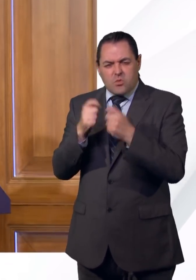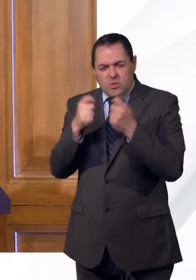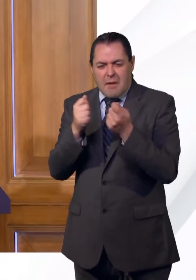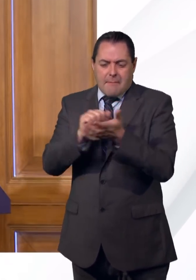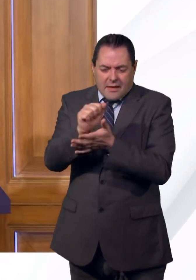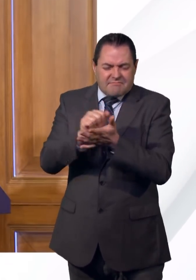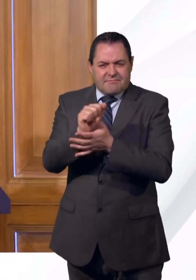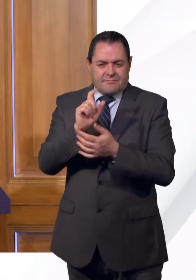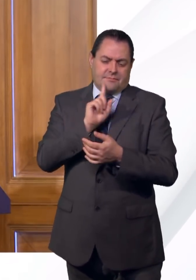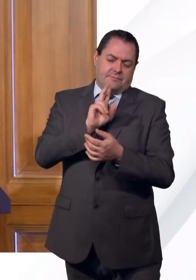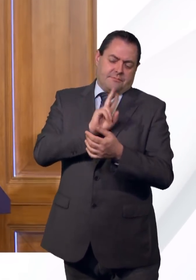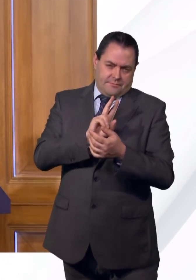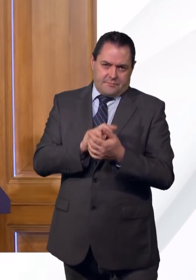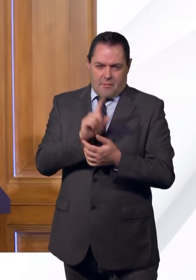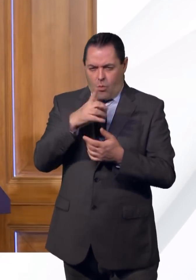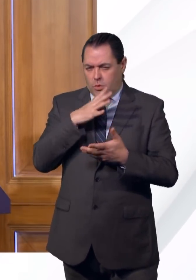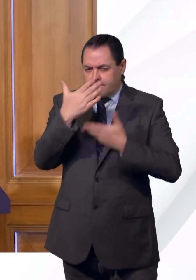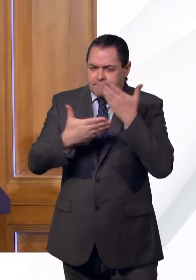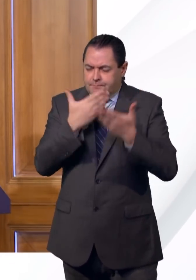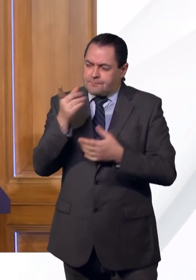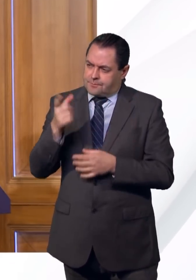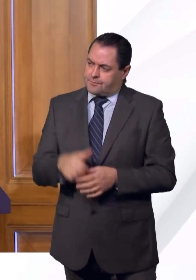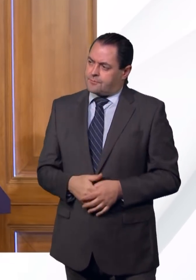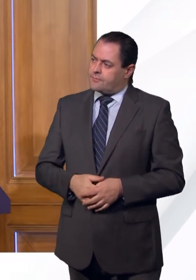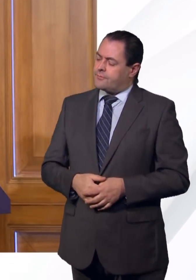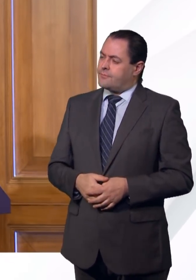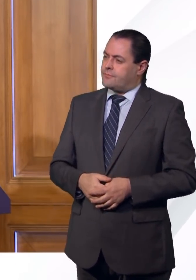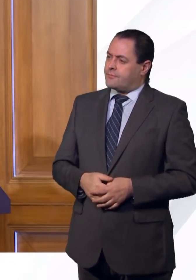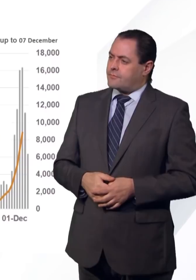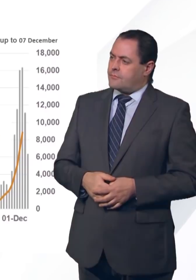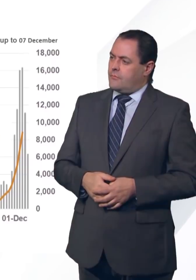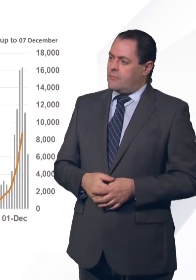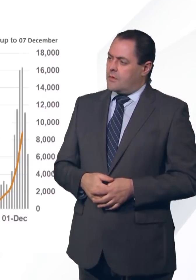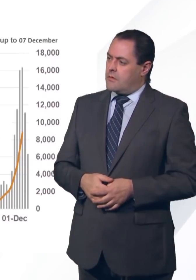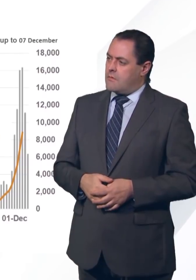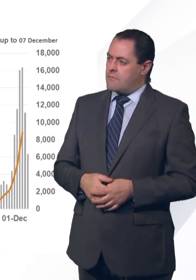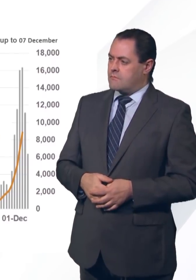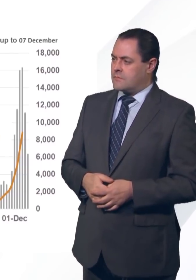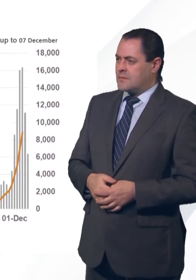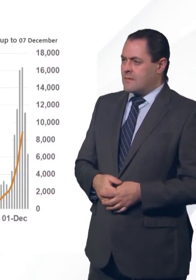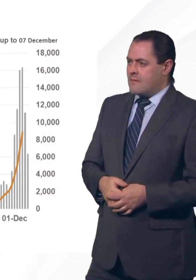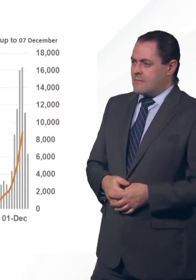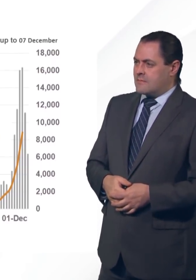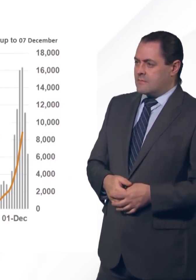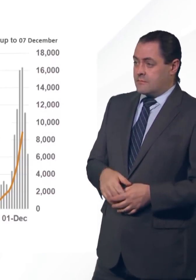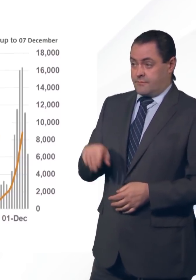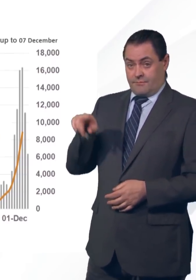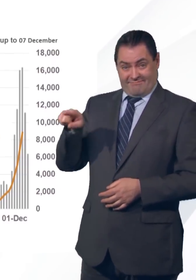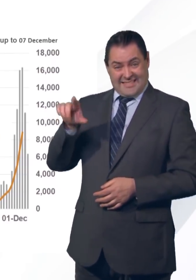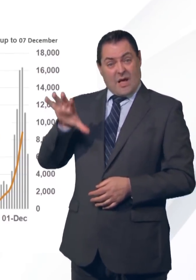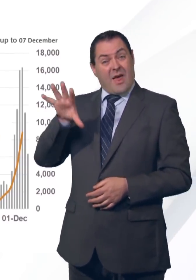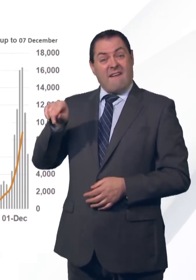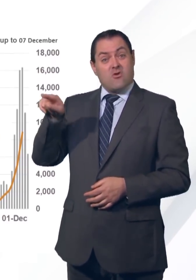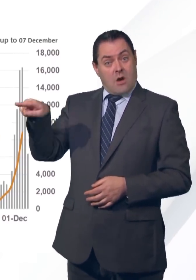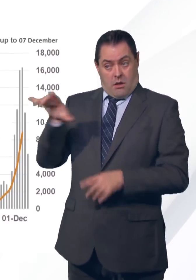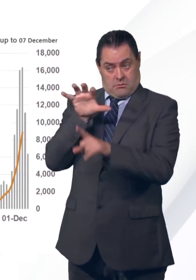days, but I think they do need fleshing out a bit. So these are the number of people testing positive for COVID-19